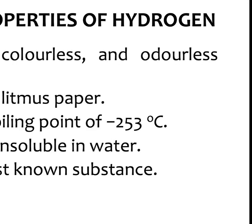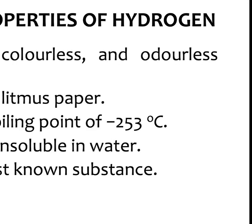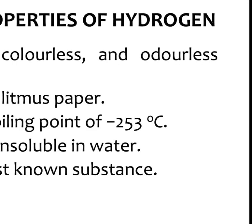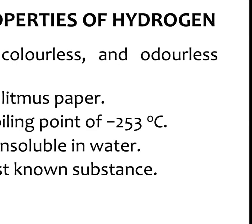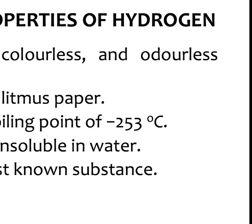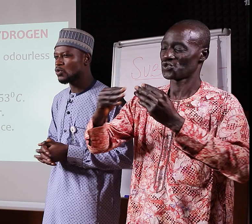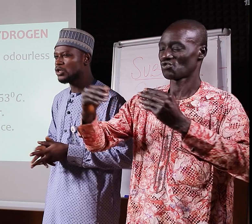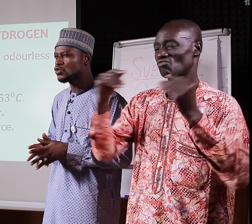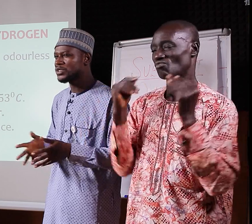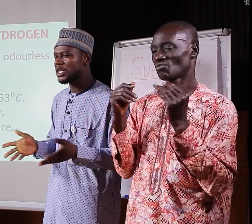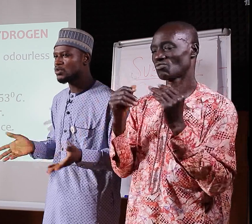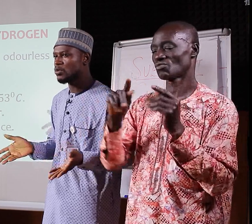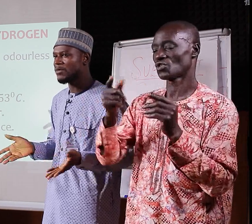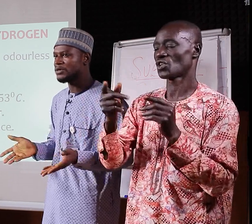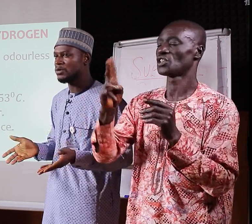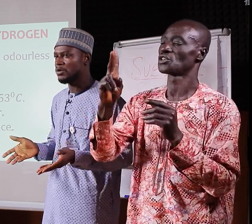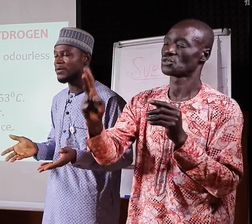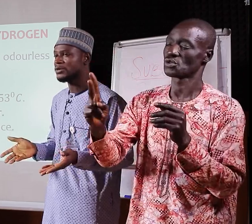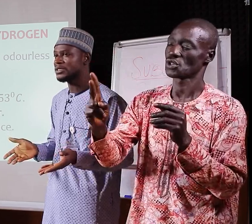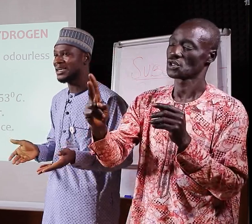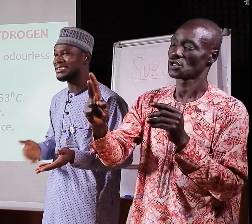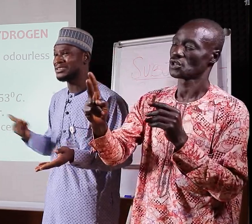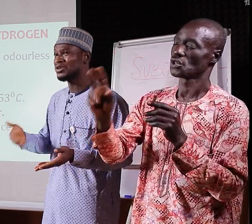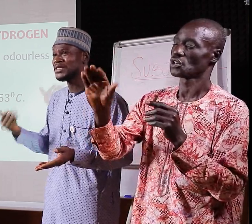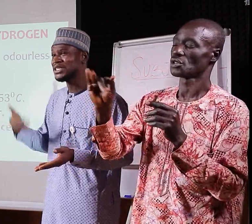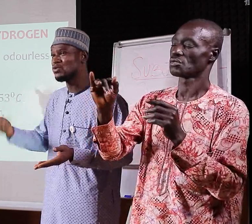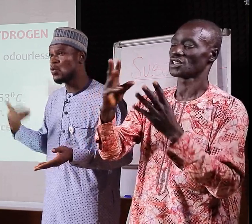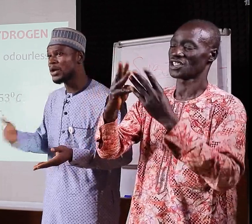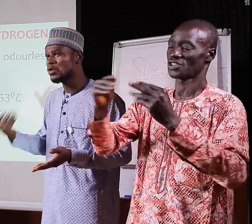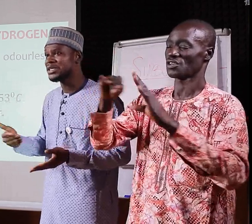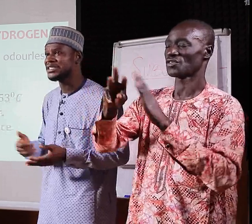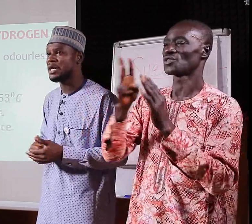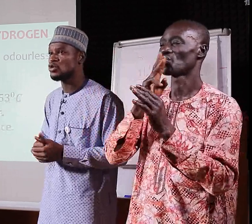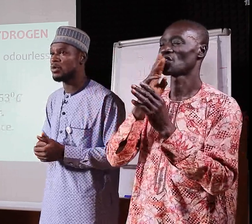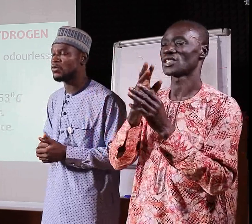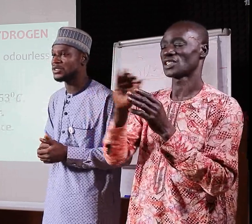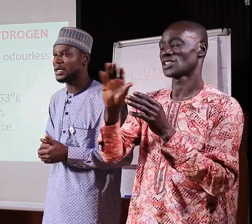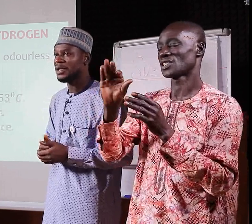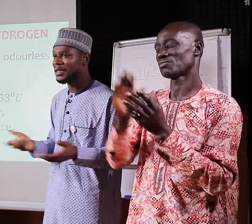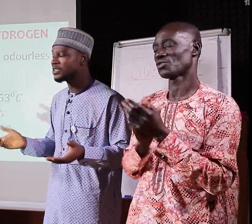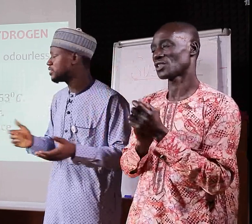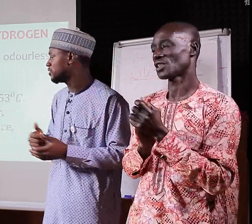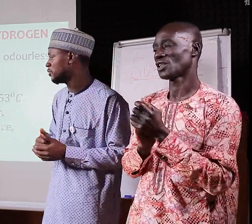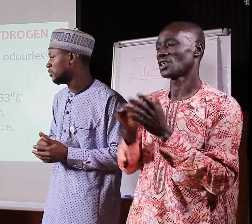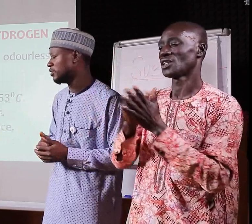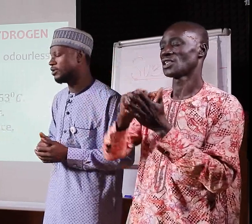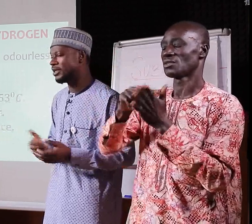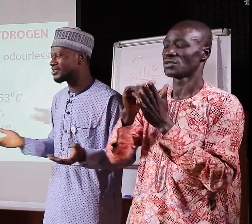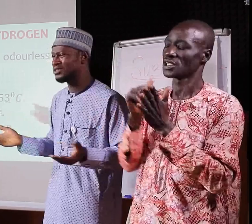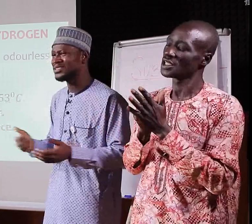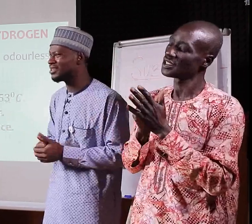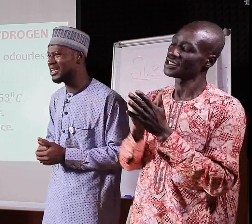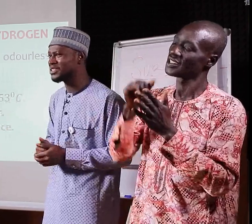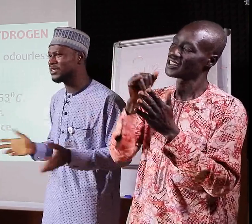water. That means only 2 cm3 of hydrogen gas dissolves in 100 cm3 of water. That means